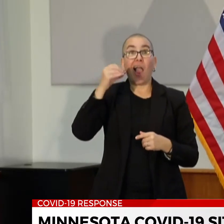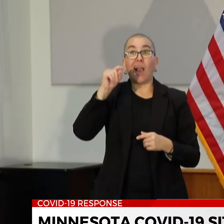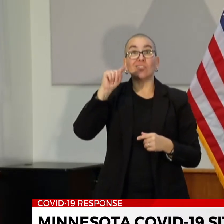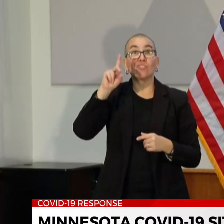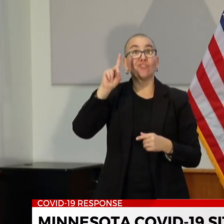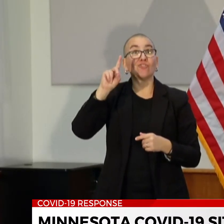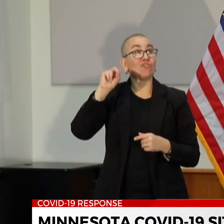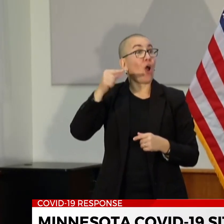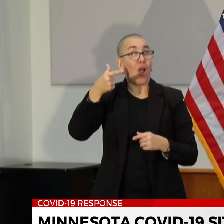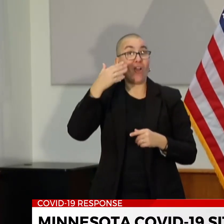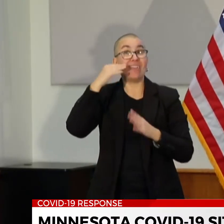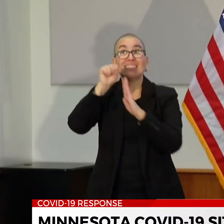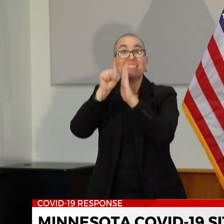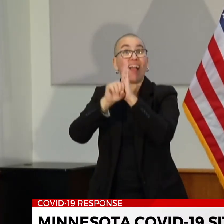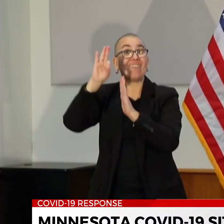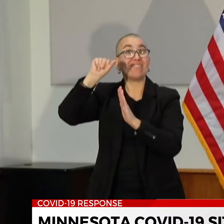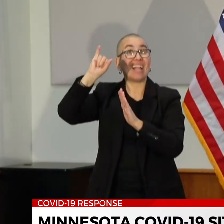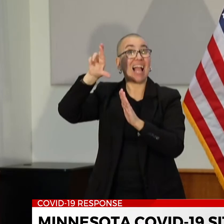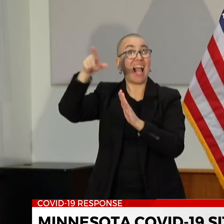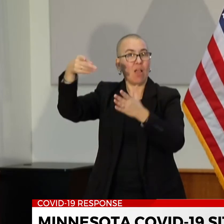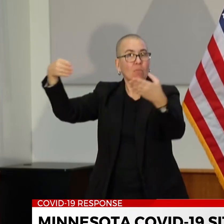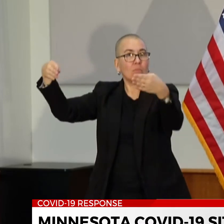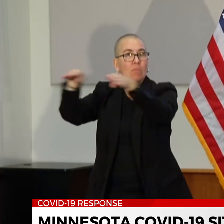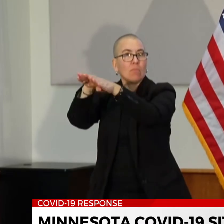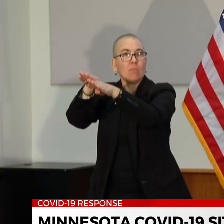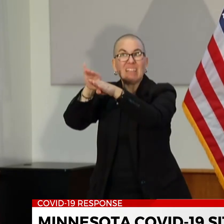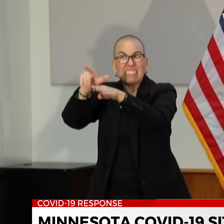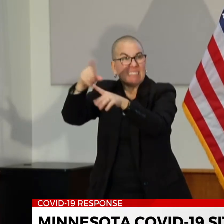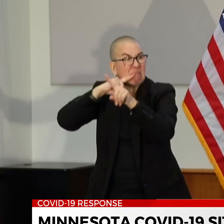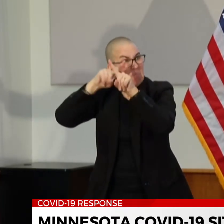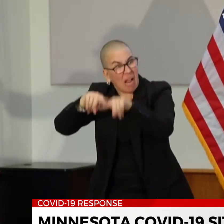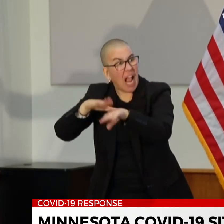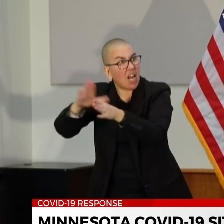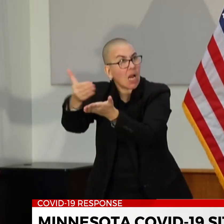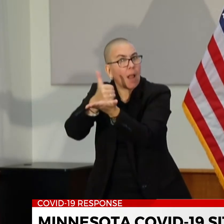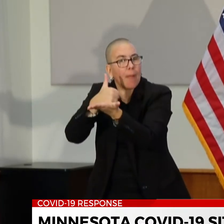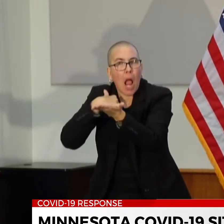get that money to them? I think that's the debate that's happening, some of that.